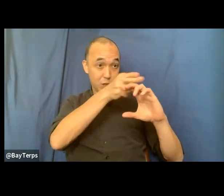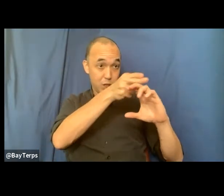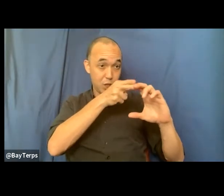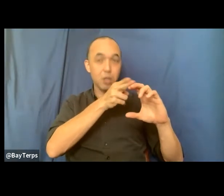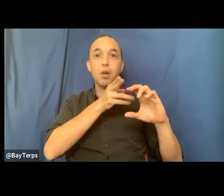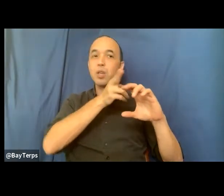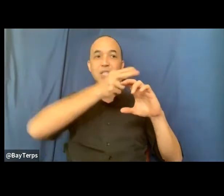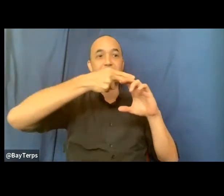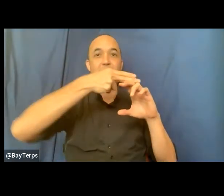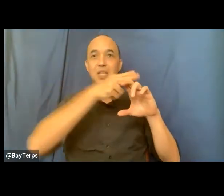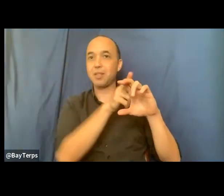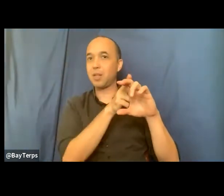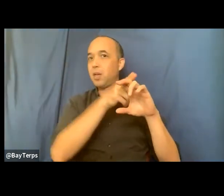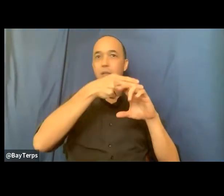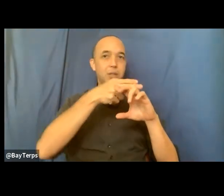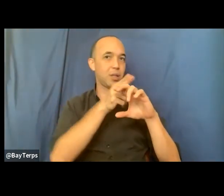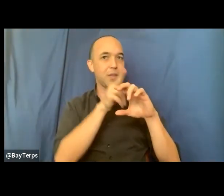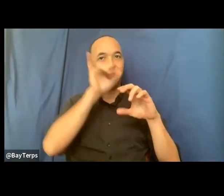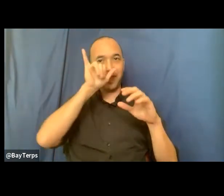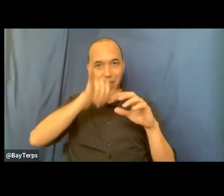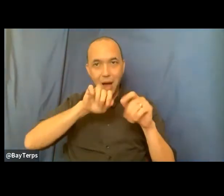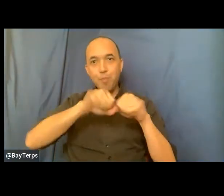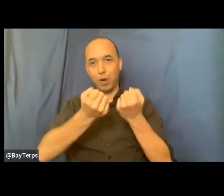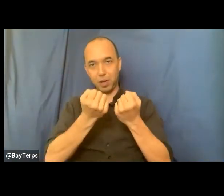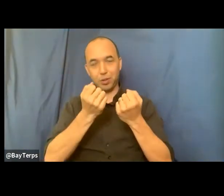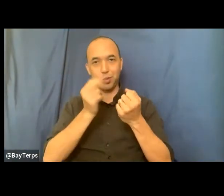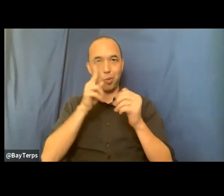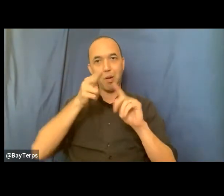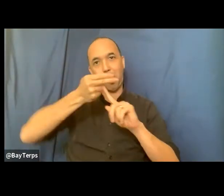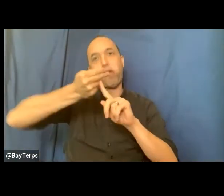side. That's when they bend and snap.